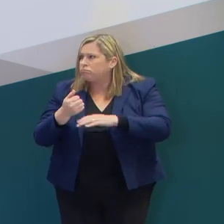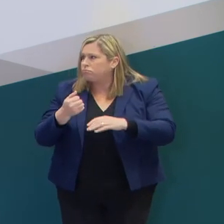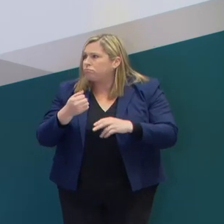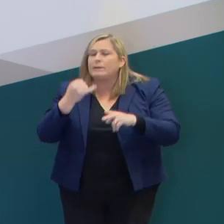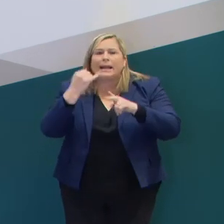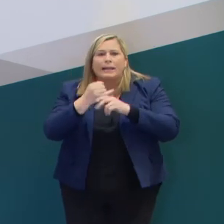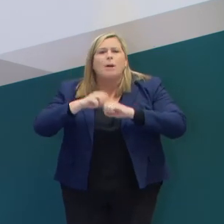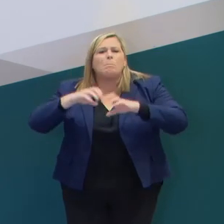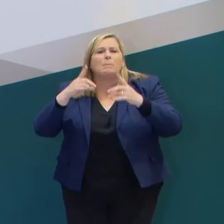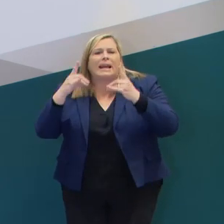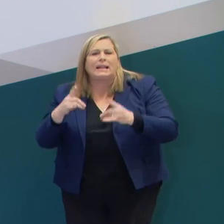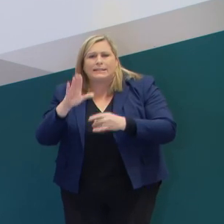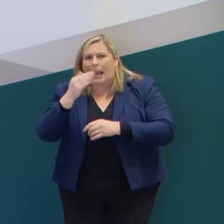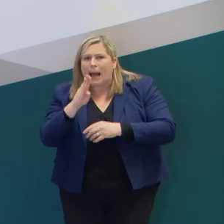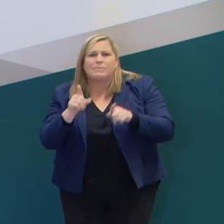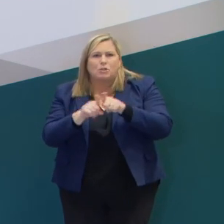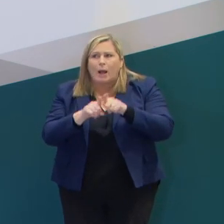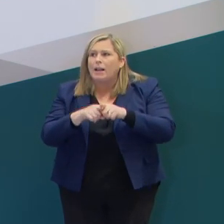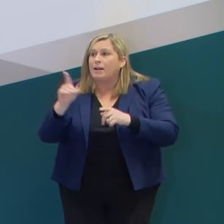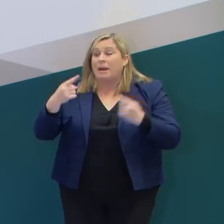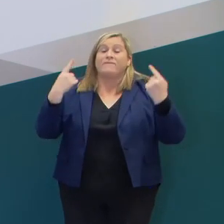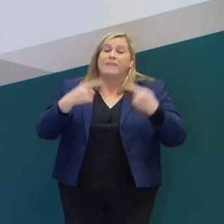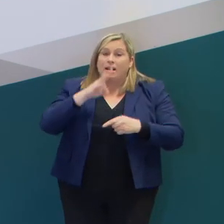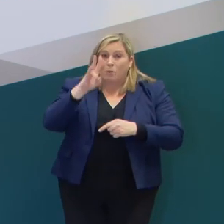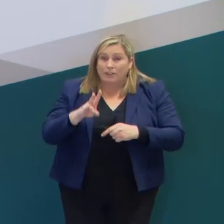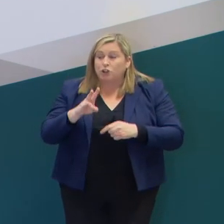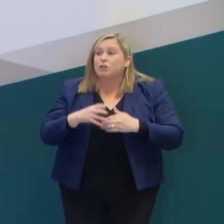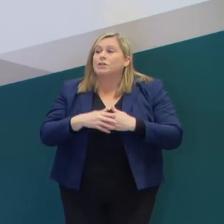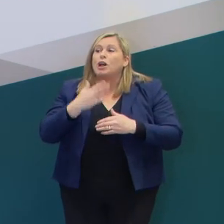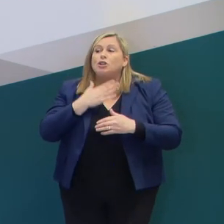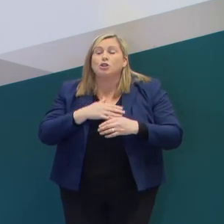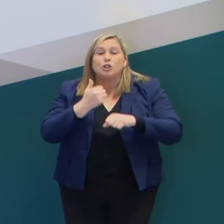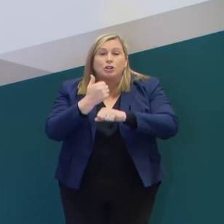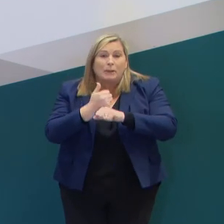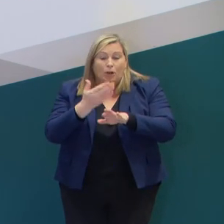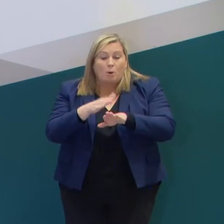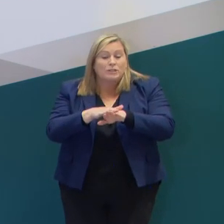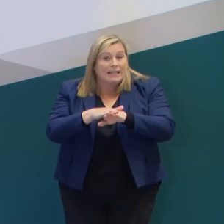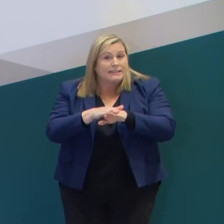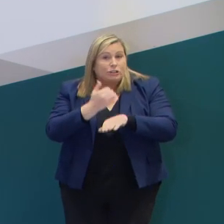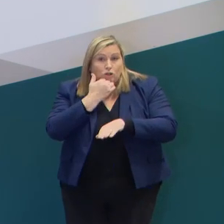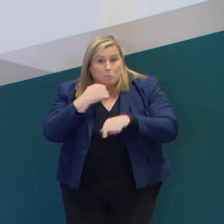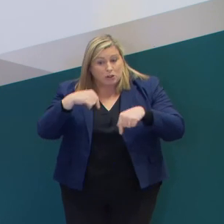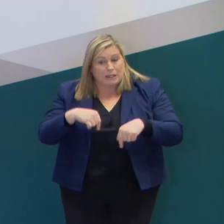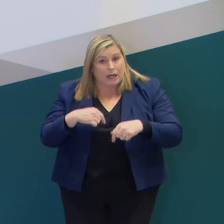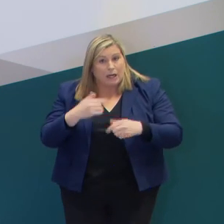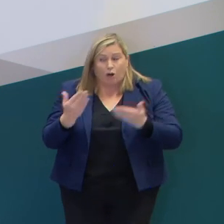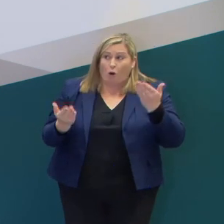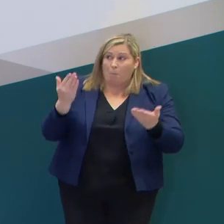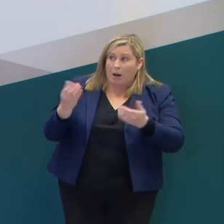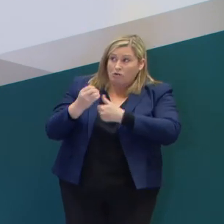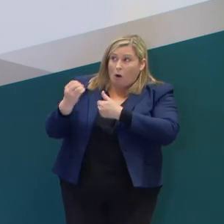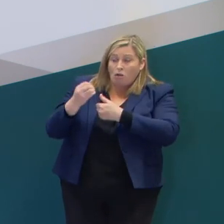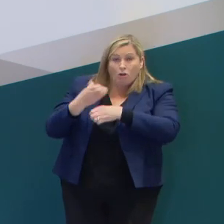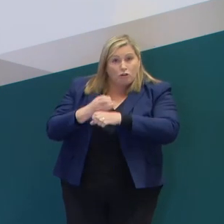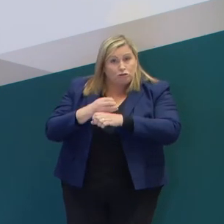health laboratories as well. Yeah. Yeah. Just a final one for me. Just in terms of the mortality rate in this country, it seems to be lower than many other Western countries. Is